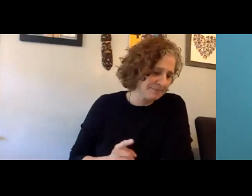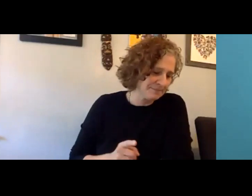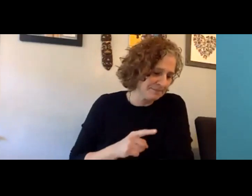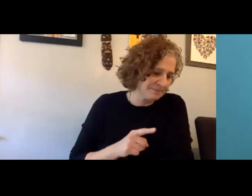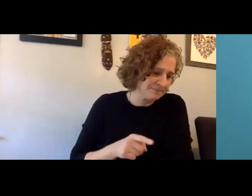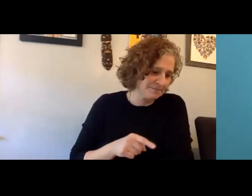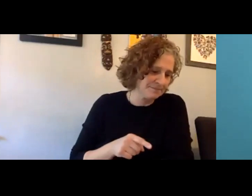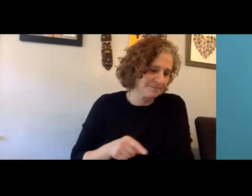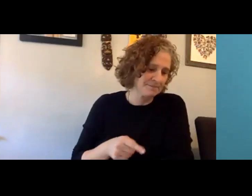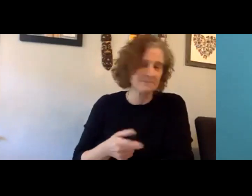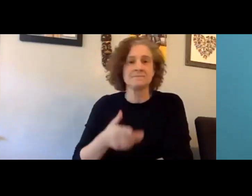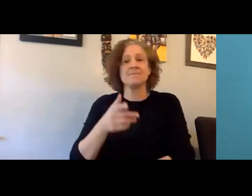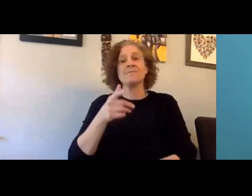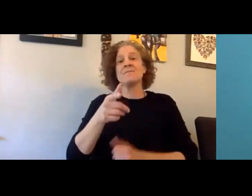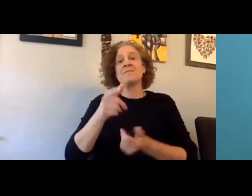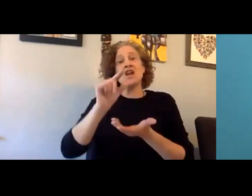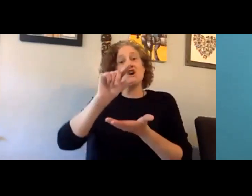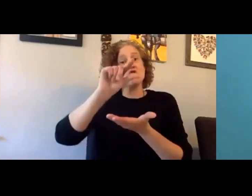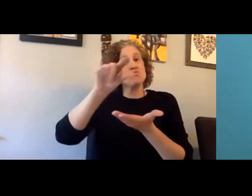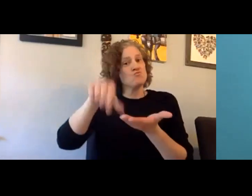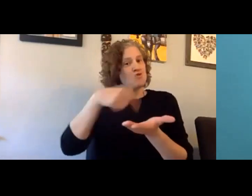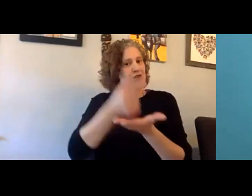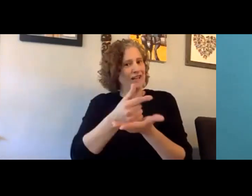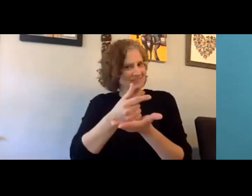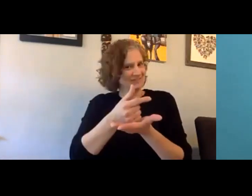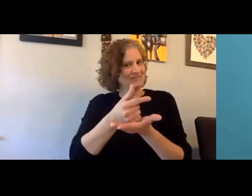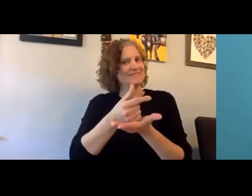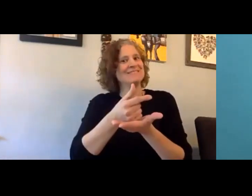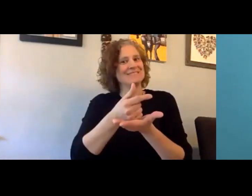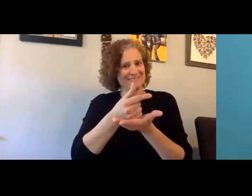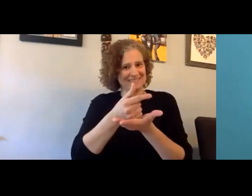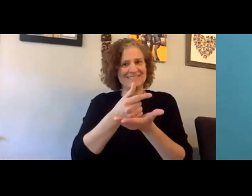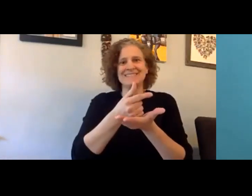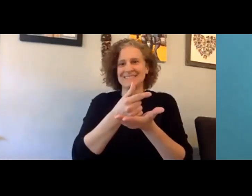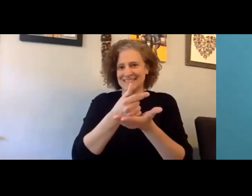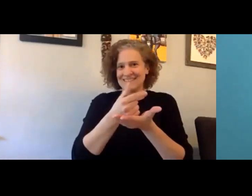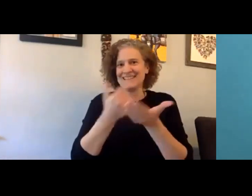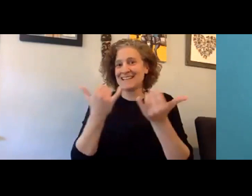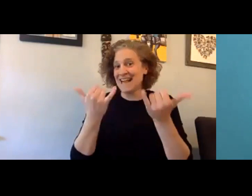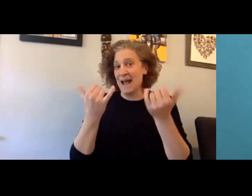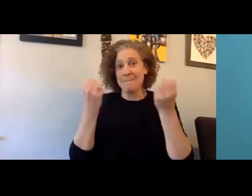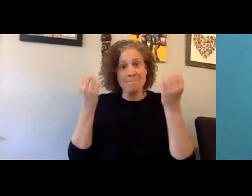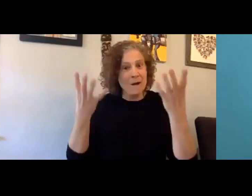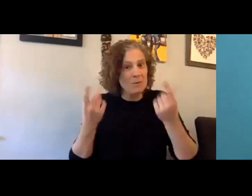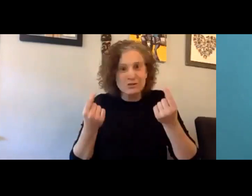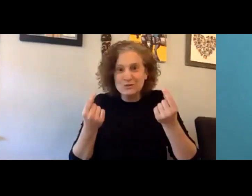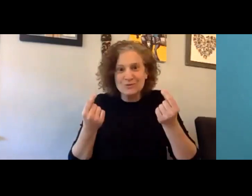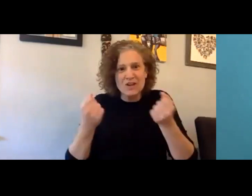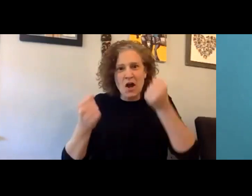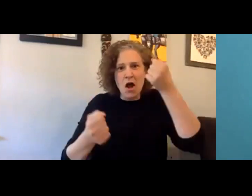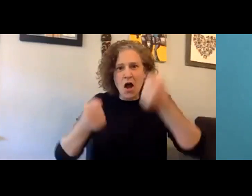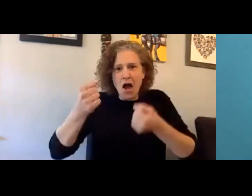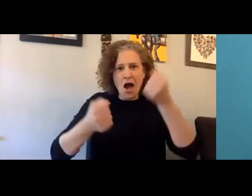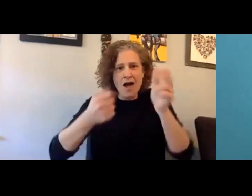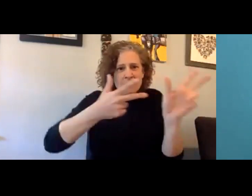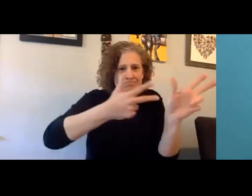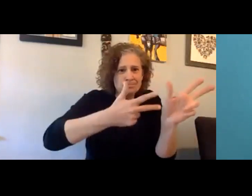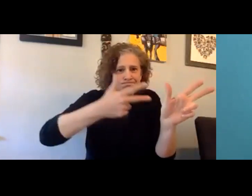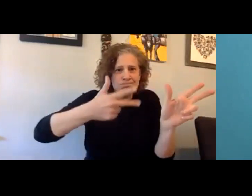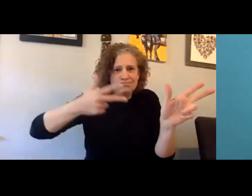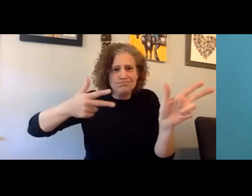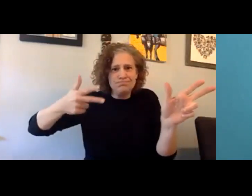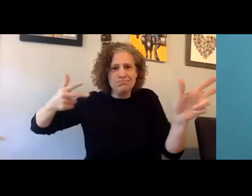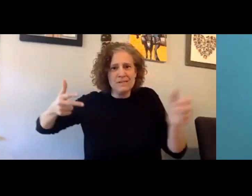Grandma and grandpa. Grandpa. We have graduations. Now, so many people